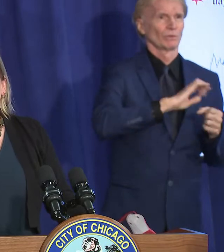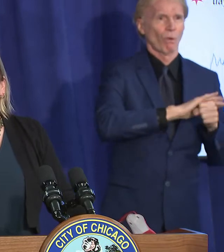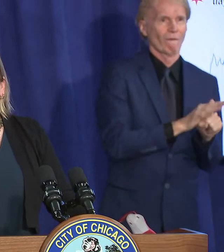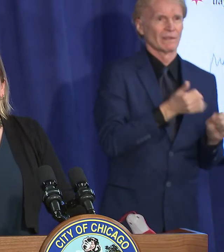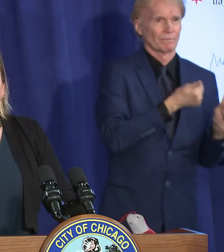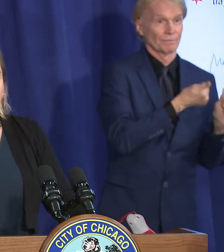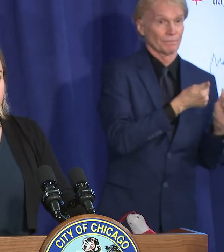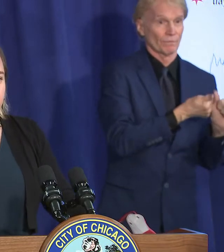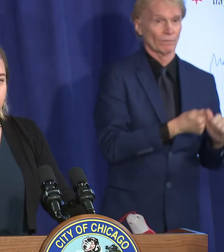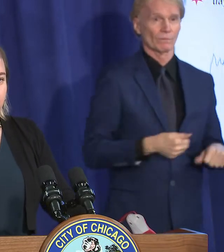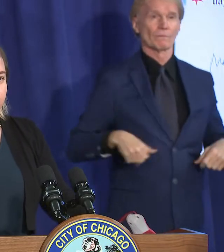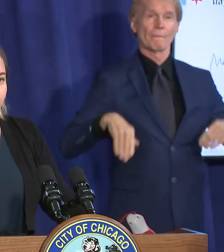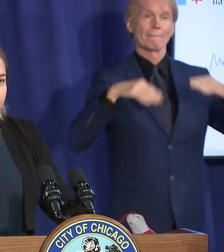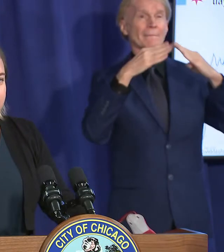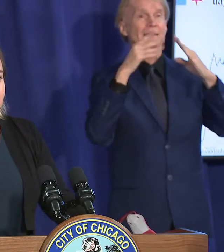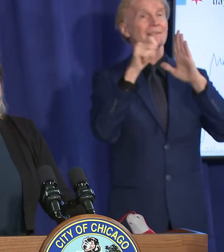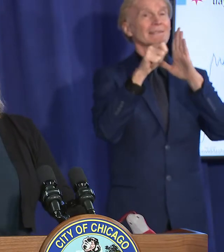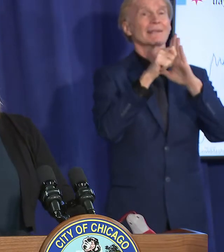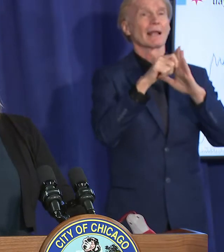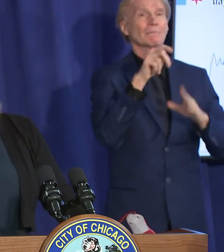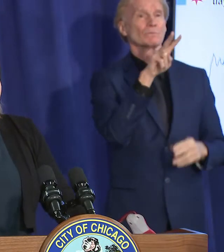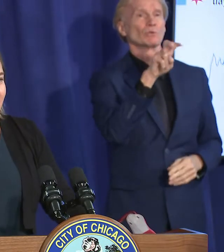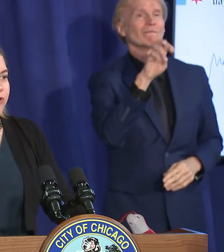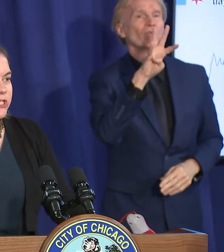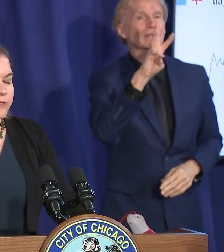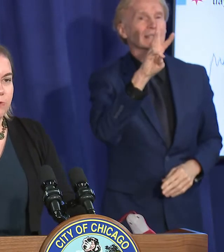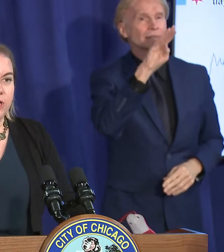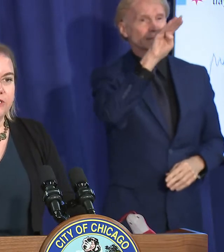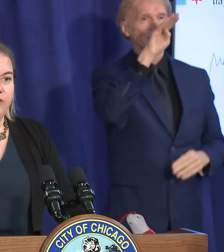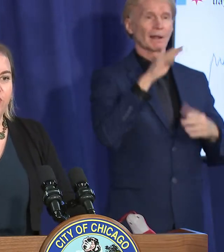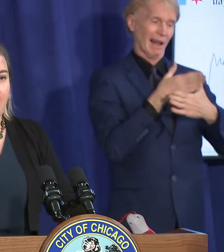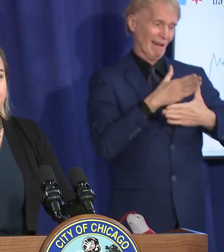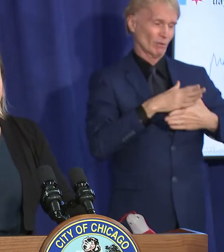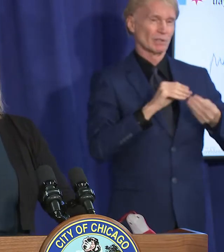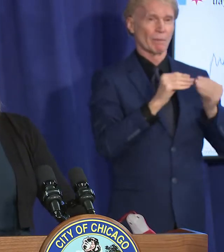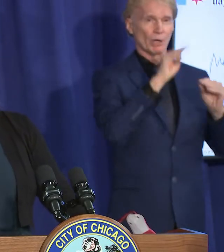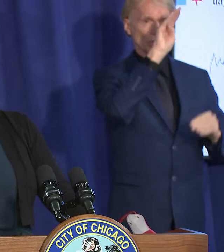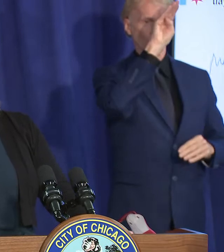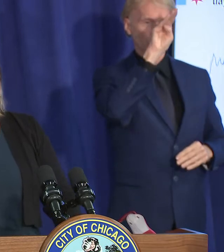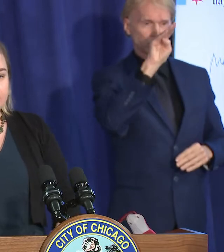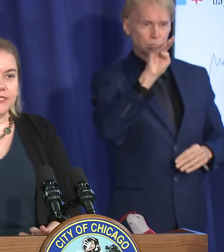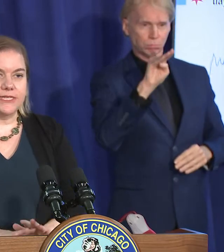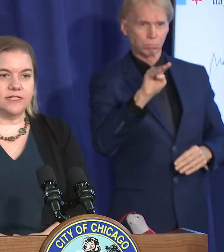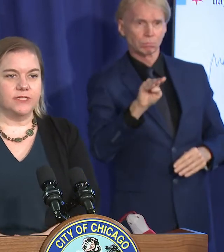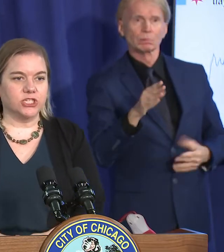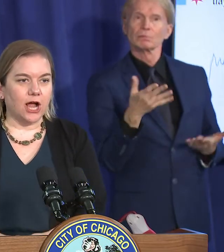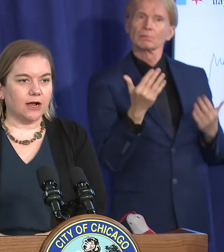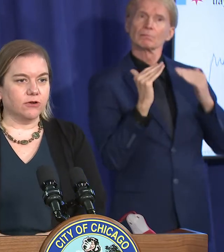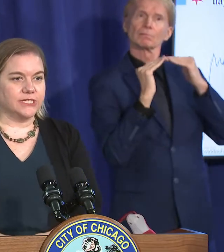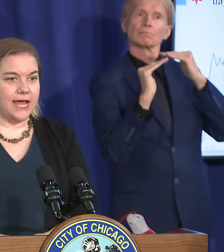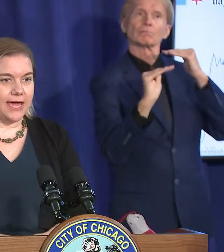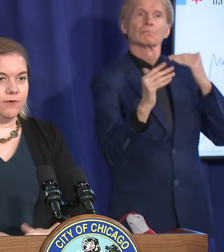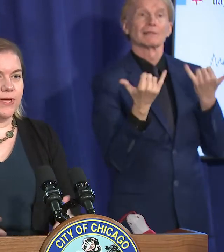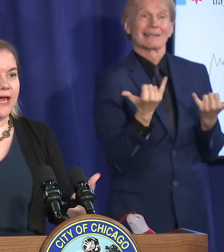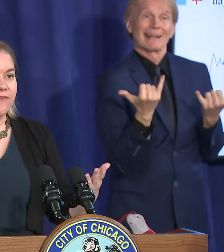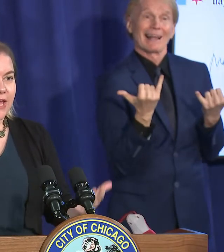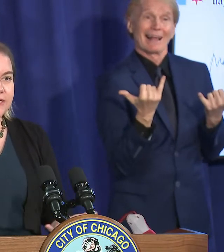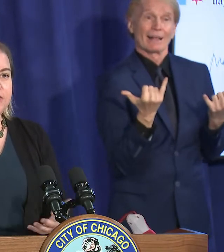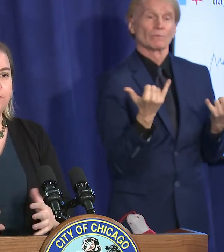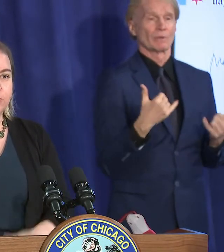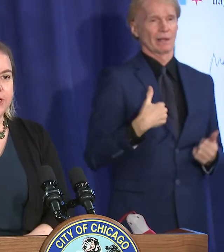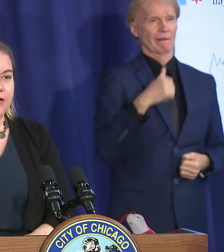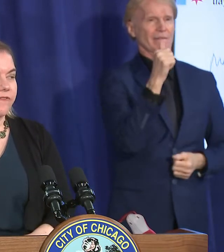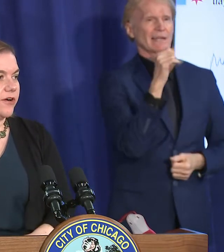peak there on the 4th was 246, but you can see the average has been relatively flat. And across the system in Chicago today, we